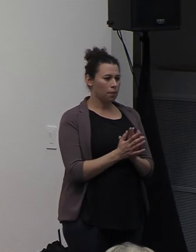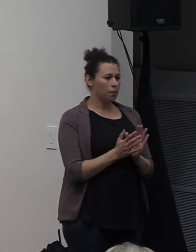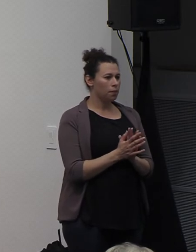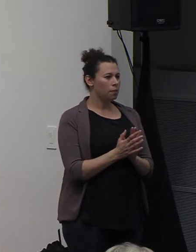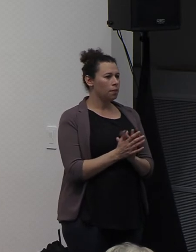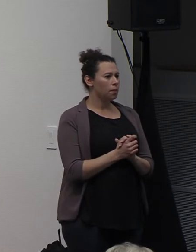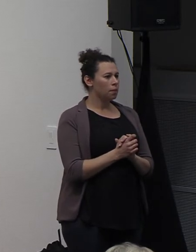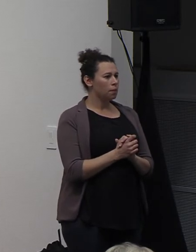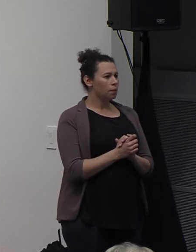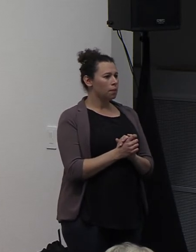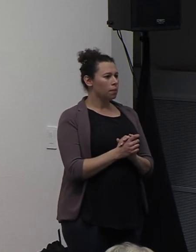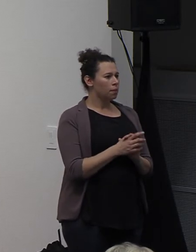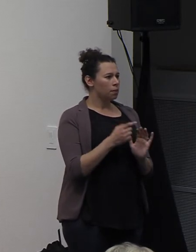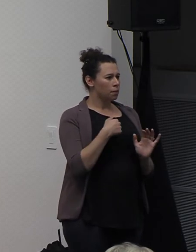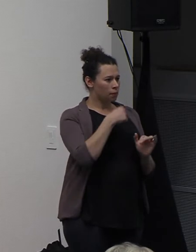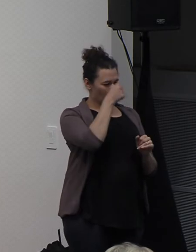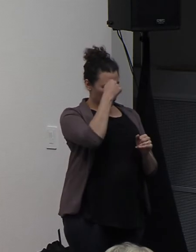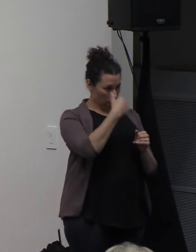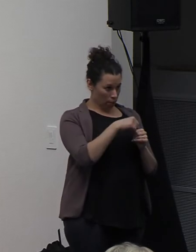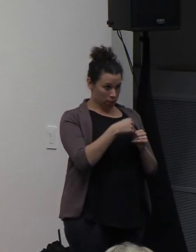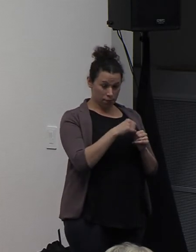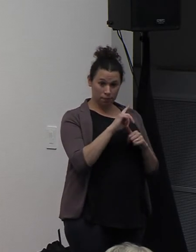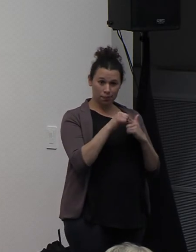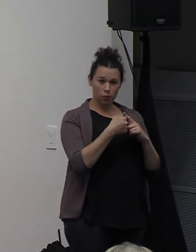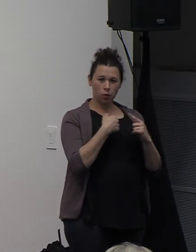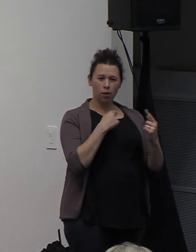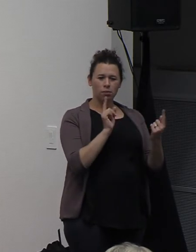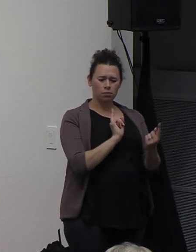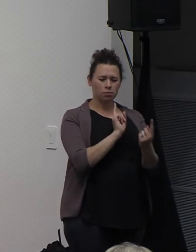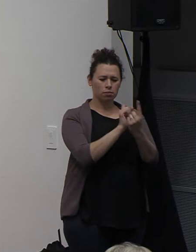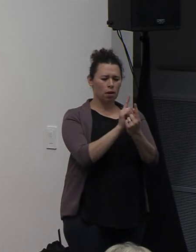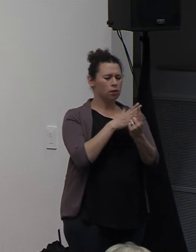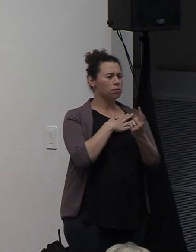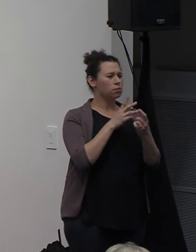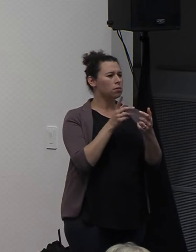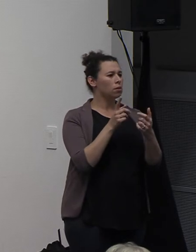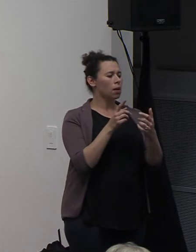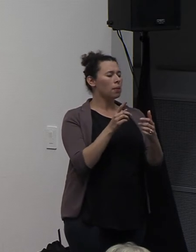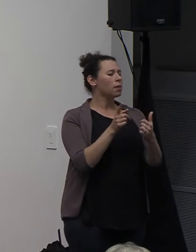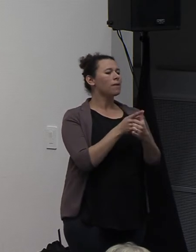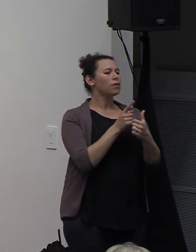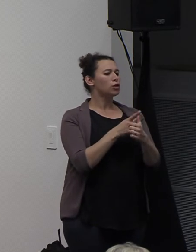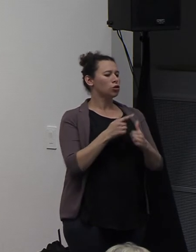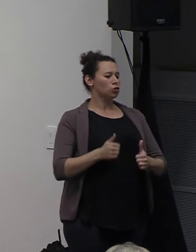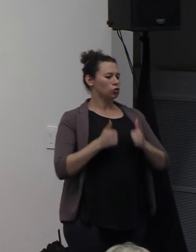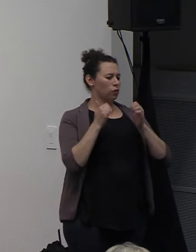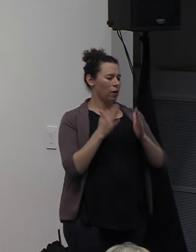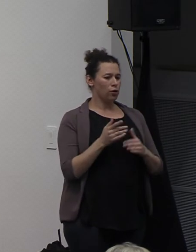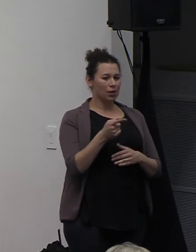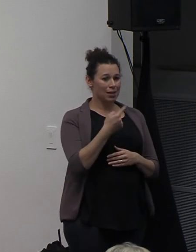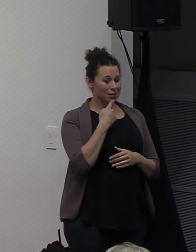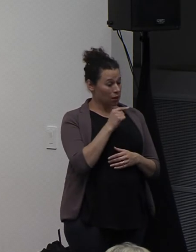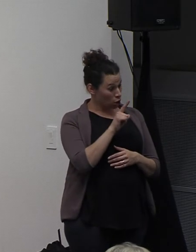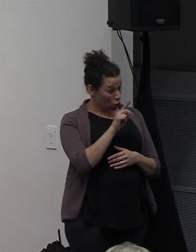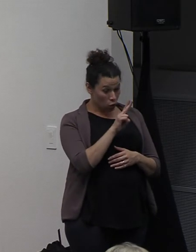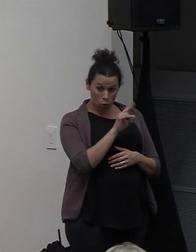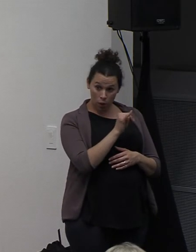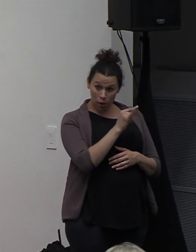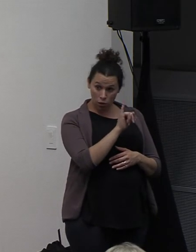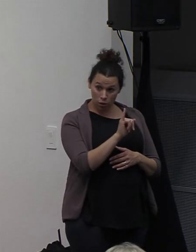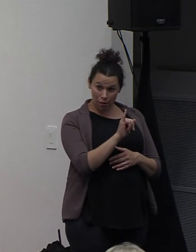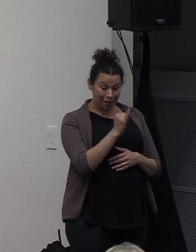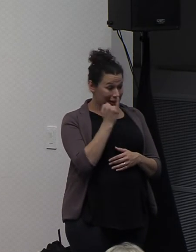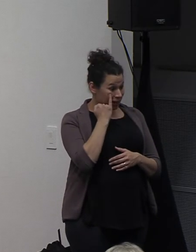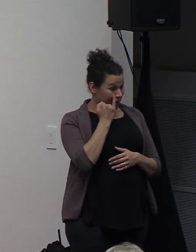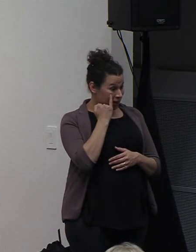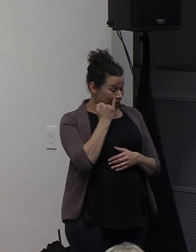I remember that when I met the first survivor, he said to me, Luigi, if you forget the past, we are damned